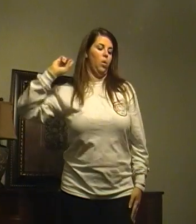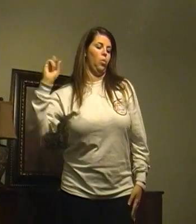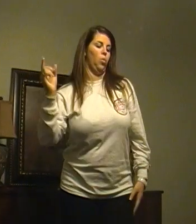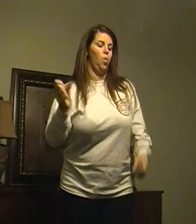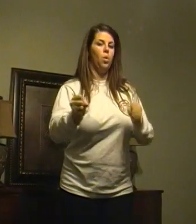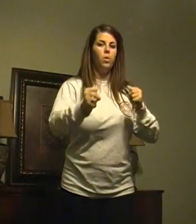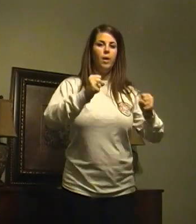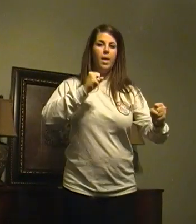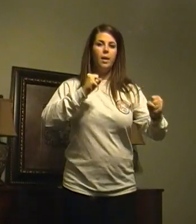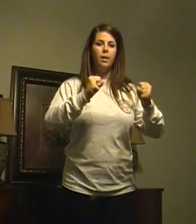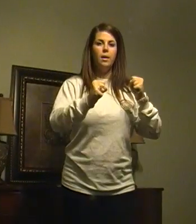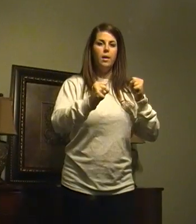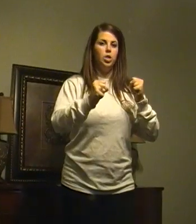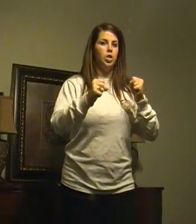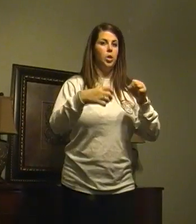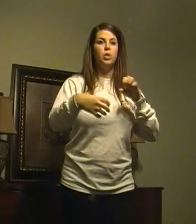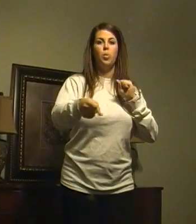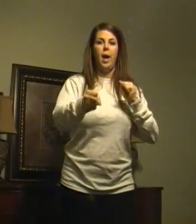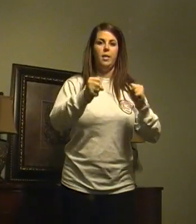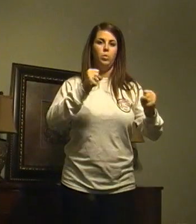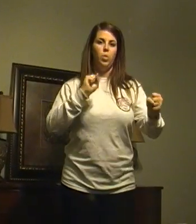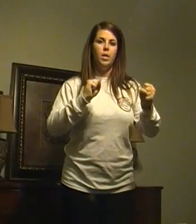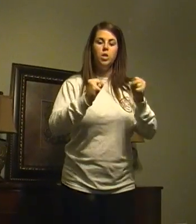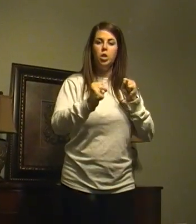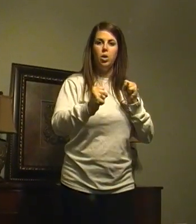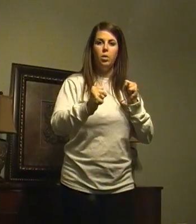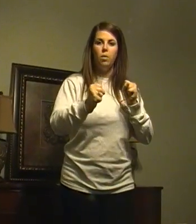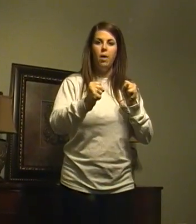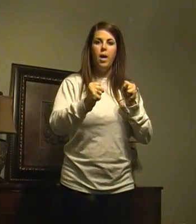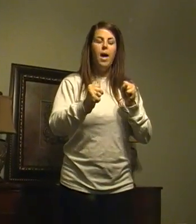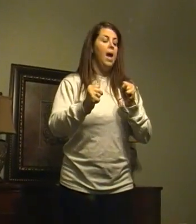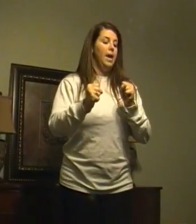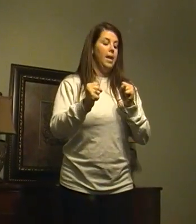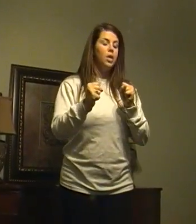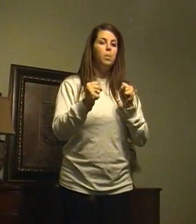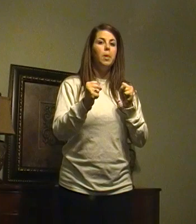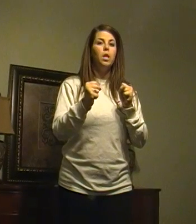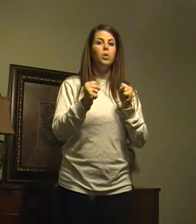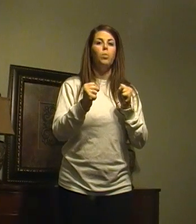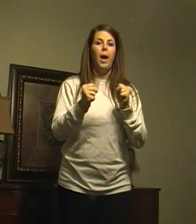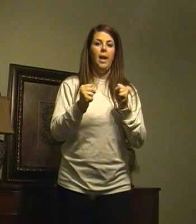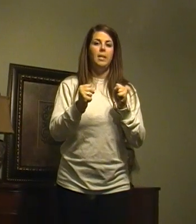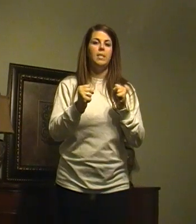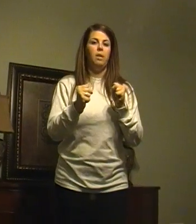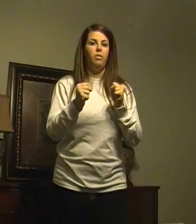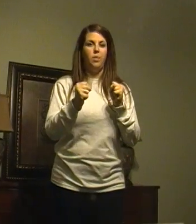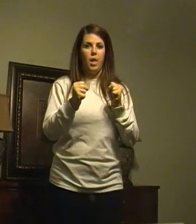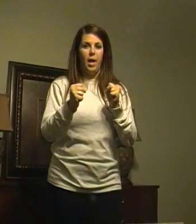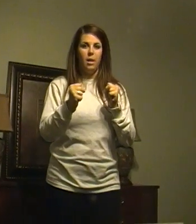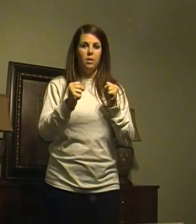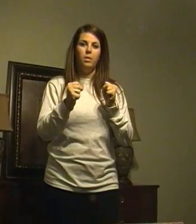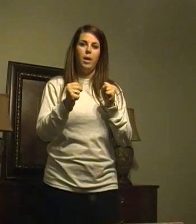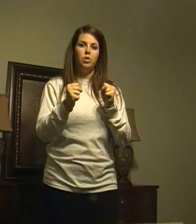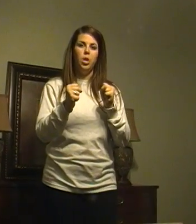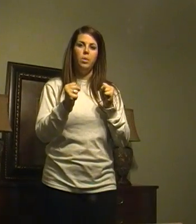a roaring. Just do it twice. 1, 2. And here's where we're going to do rain instead of flood. Okay, there's not